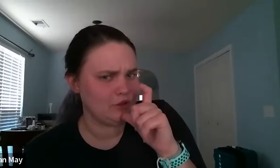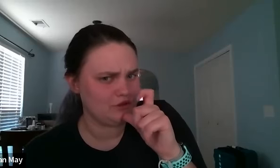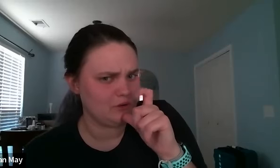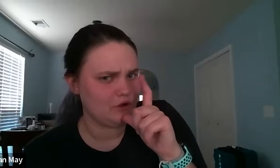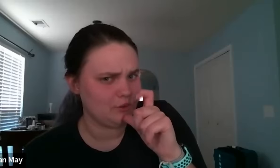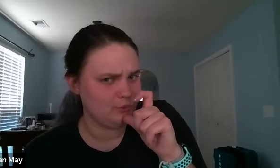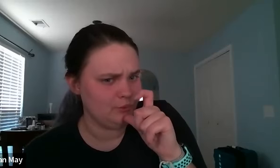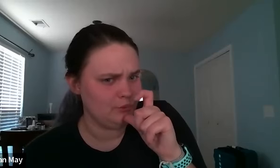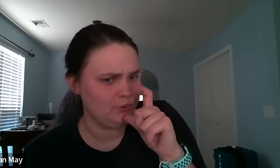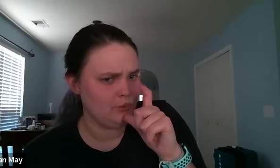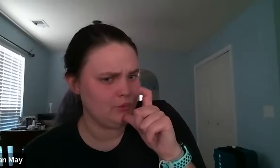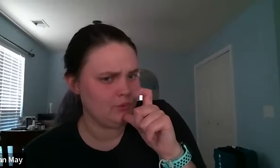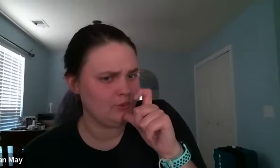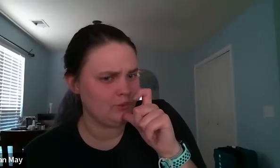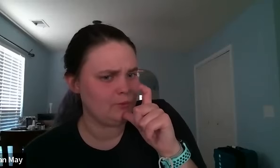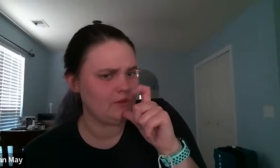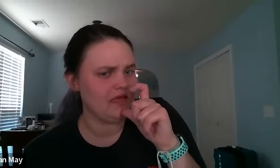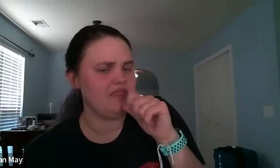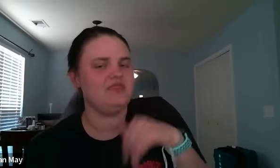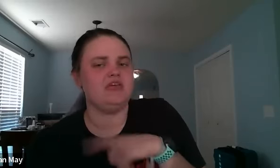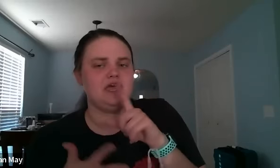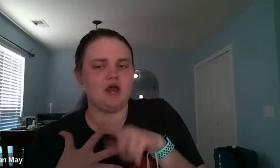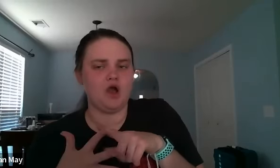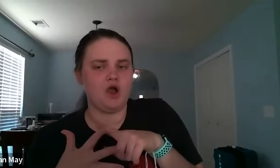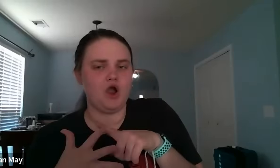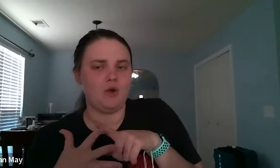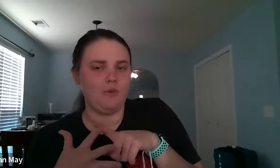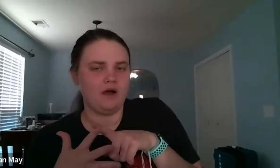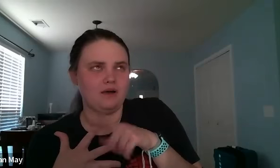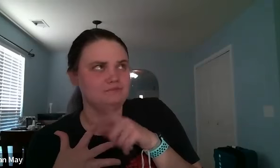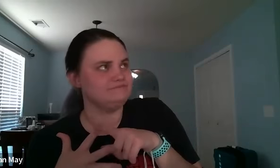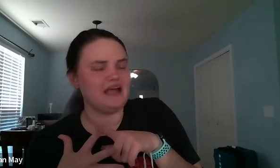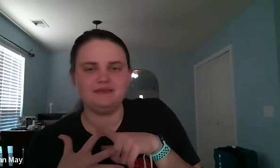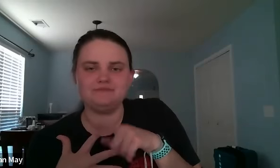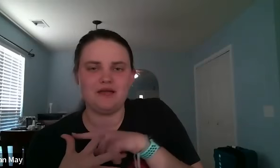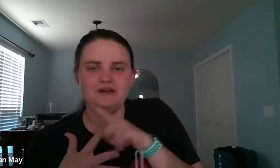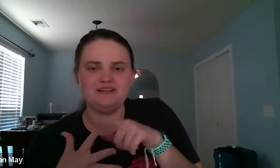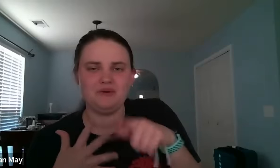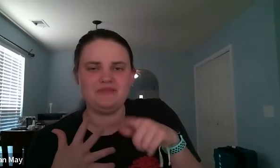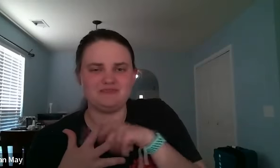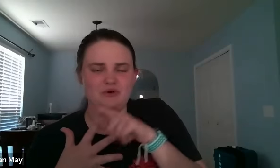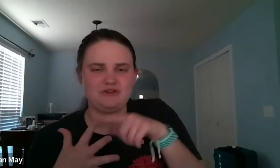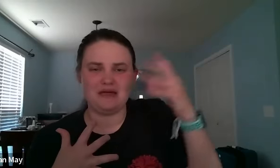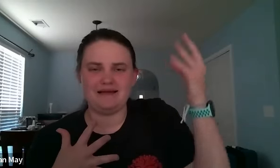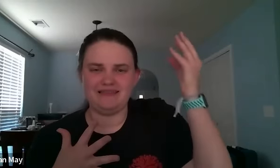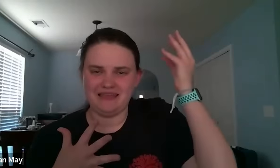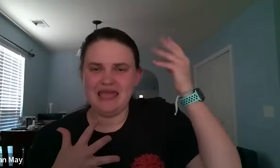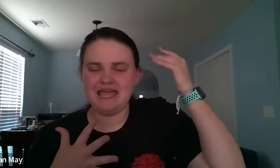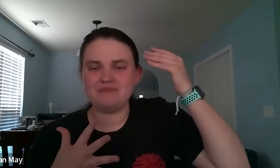So our who. And then our, I want to go in this order that like in my